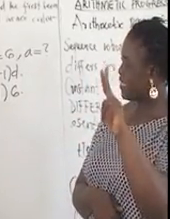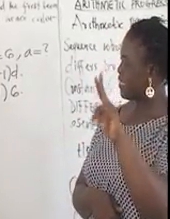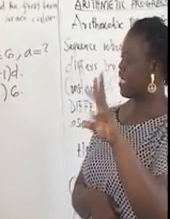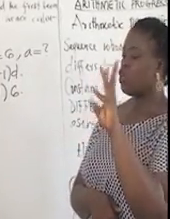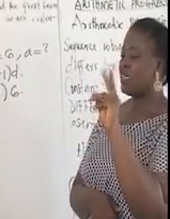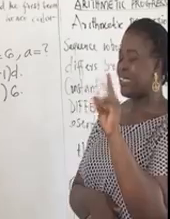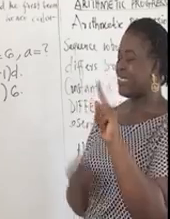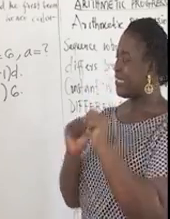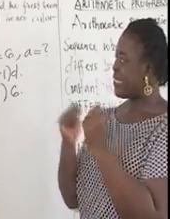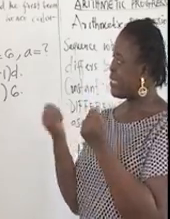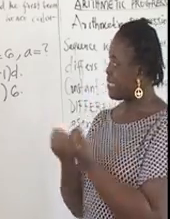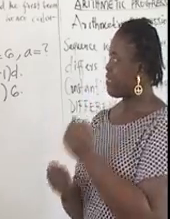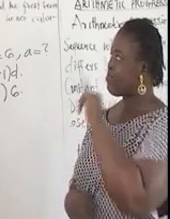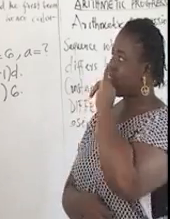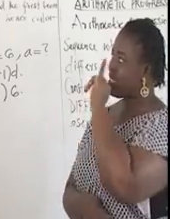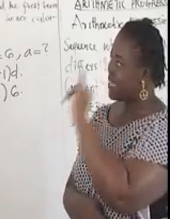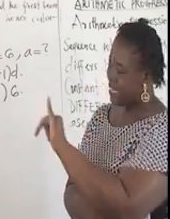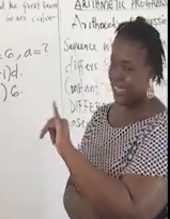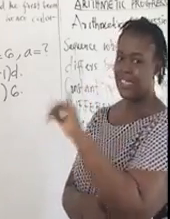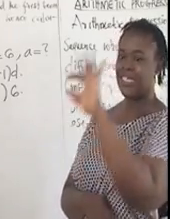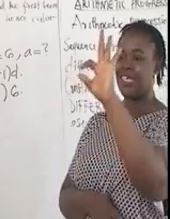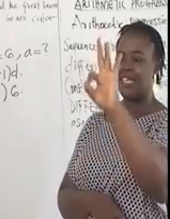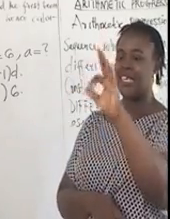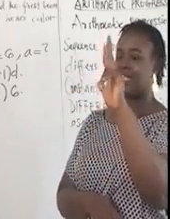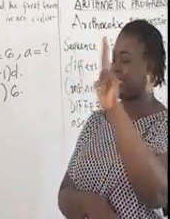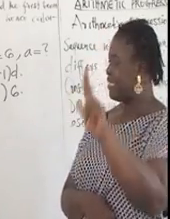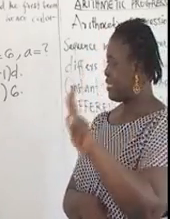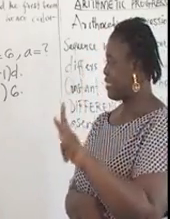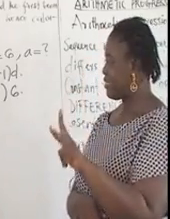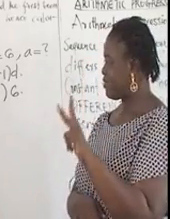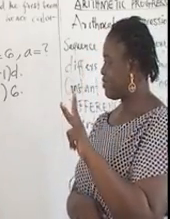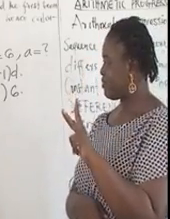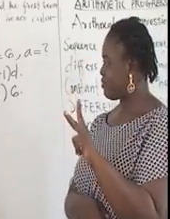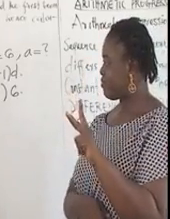the 1610. The value will be 93.